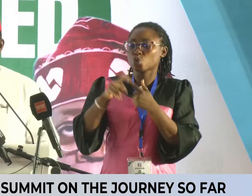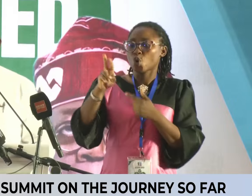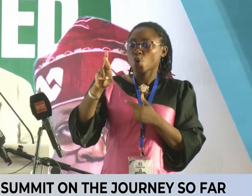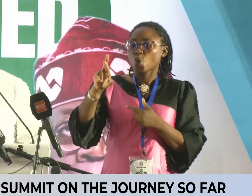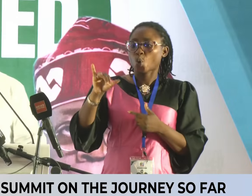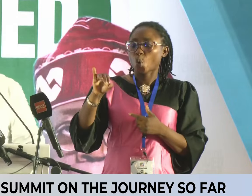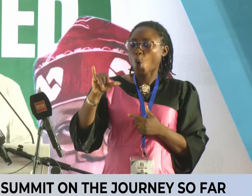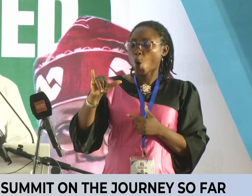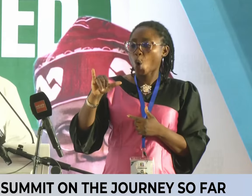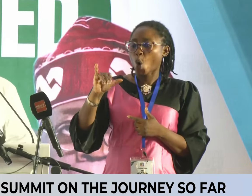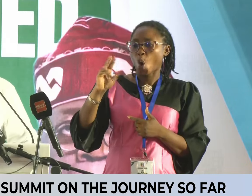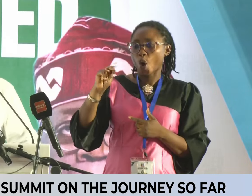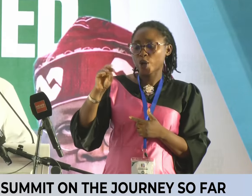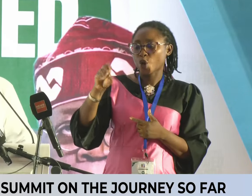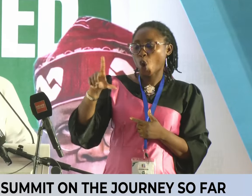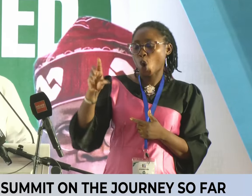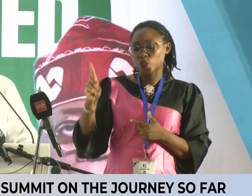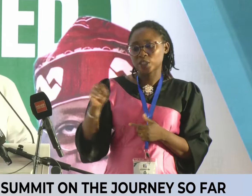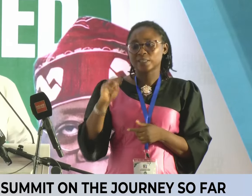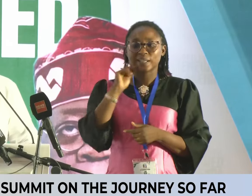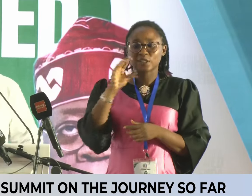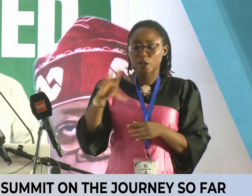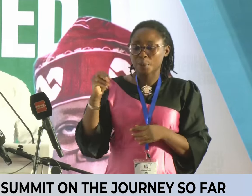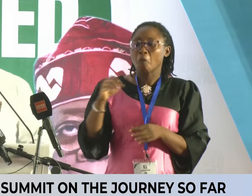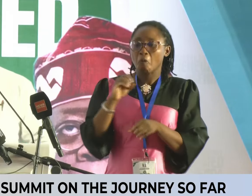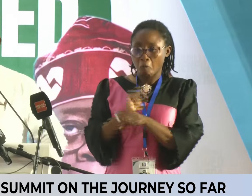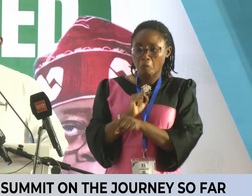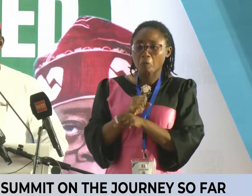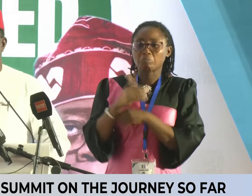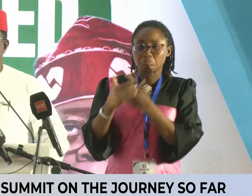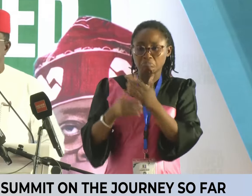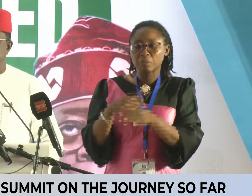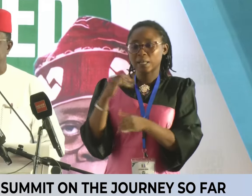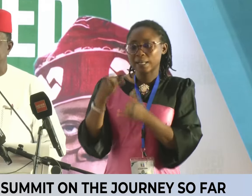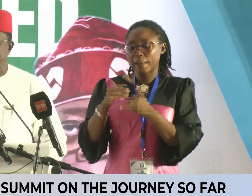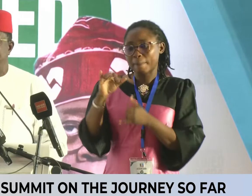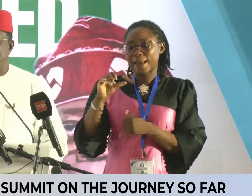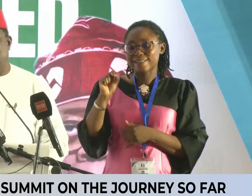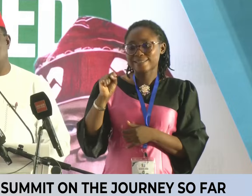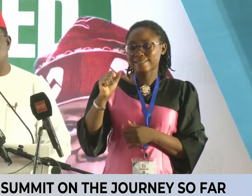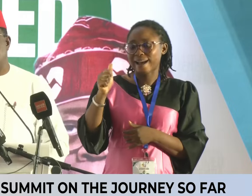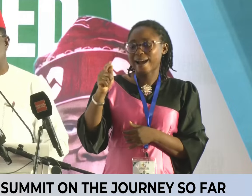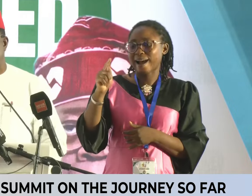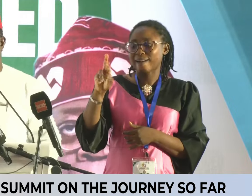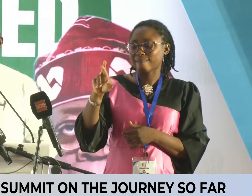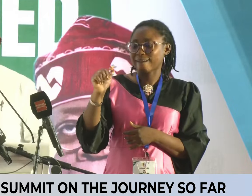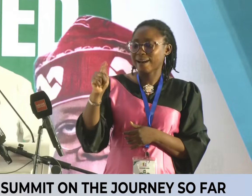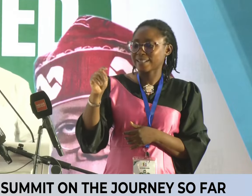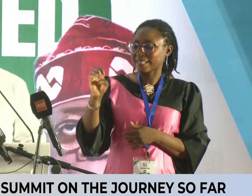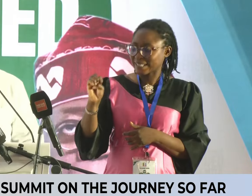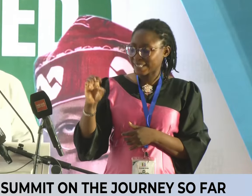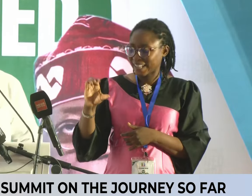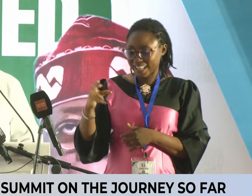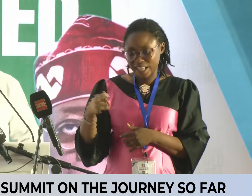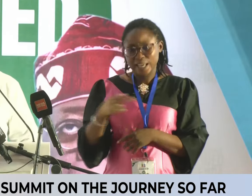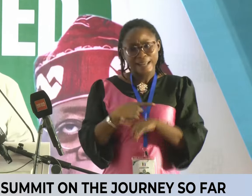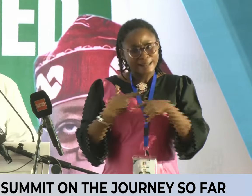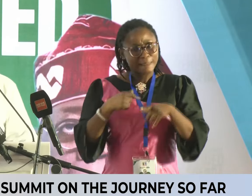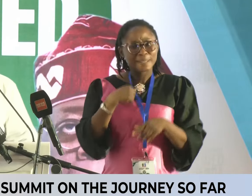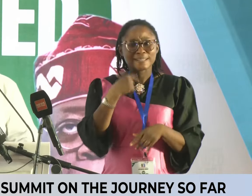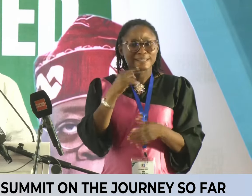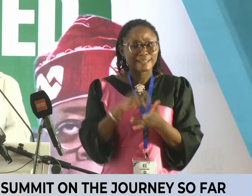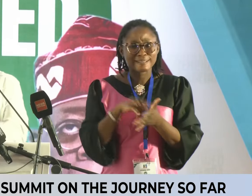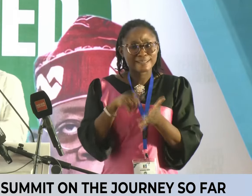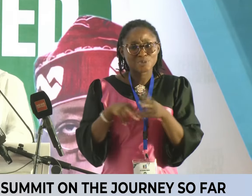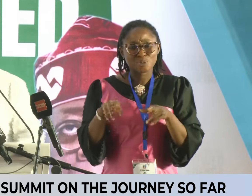Nigeria Limited. Work is ongoing, and the last is being done by Samatech. But let me report that this terrain is so bad